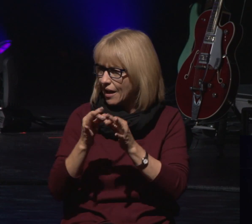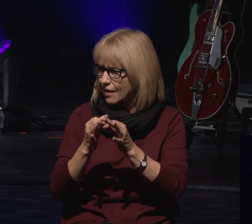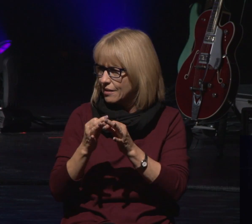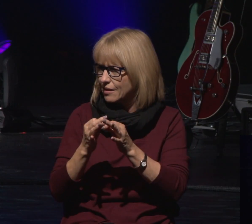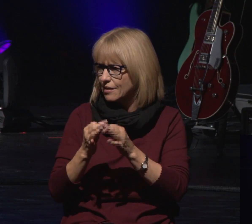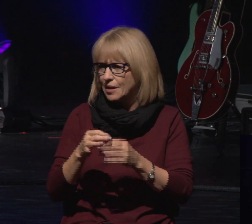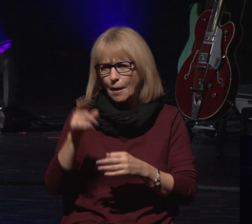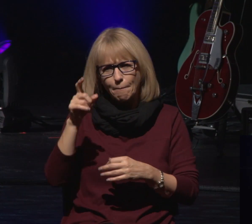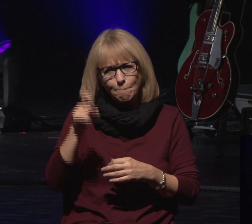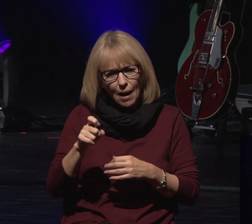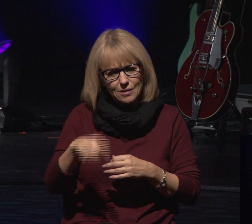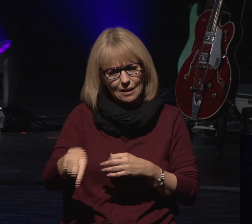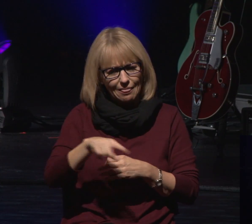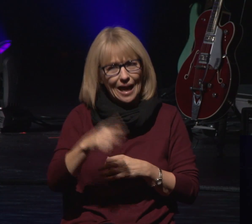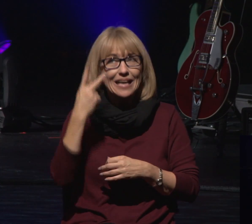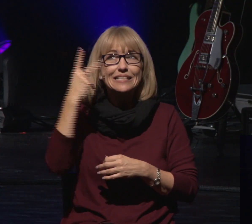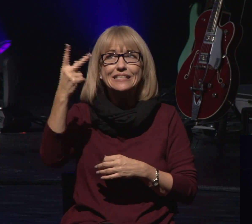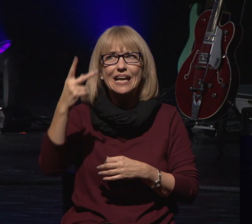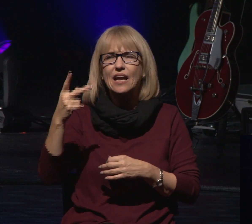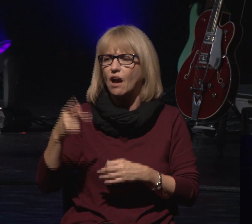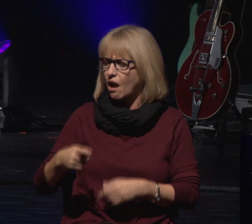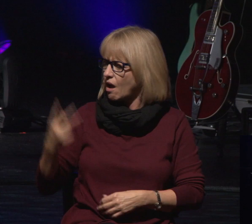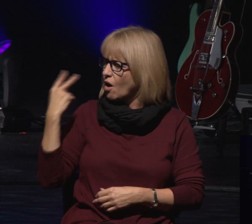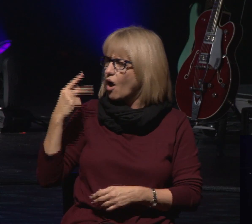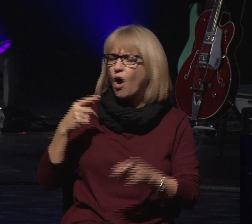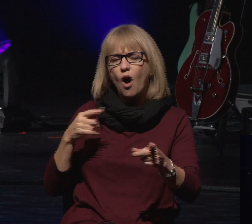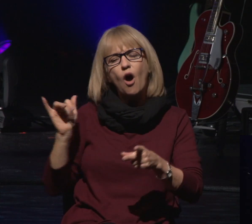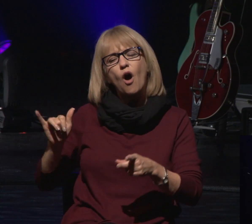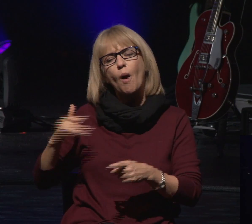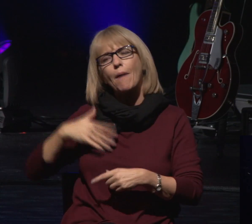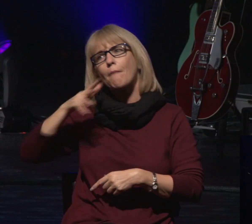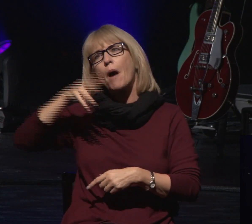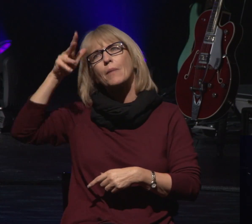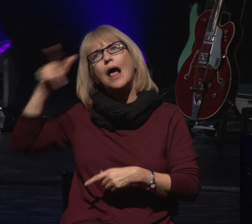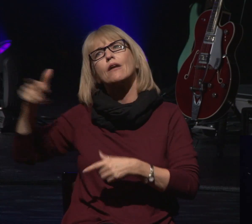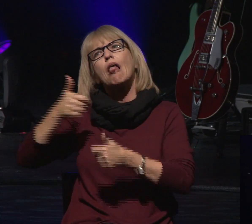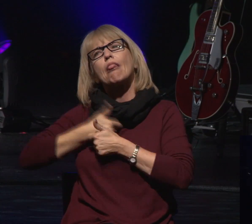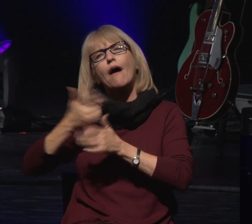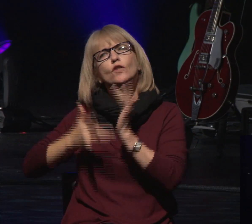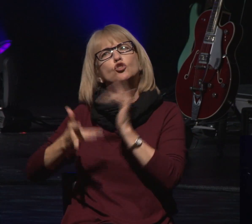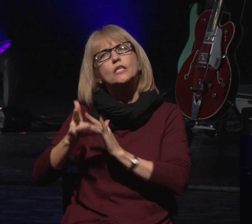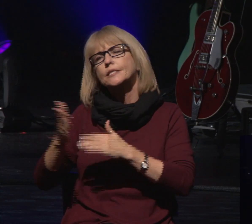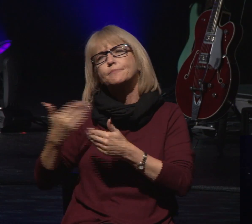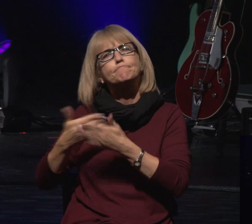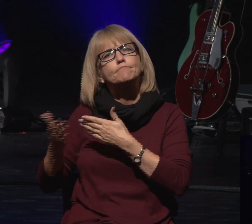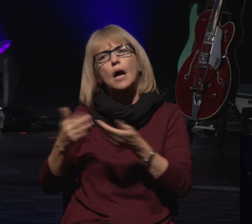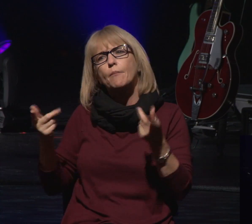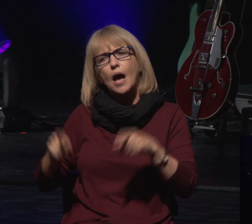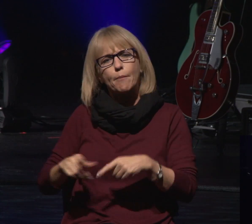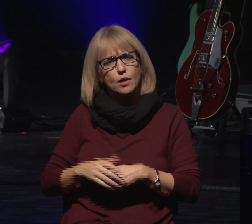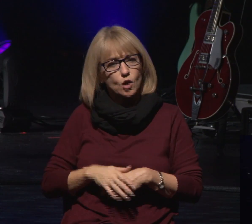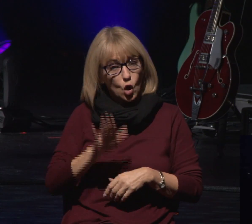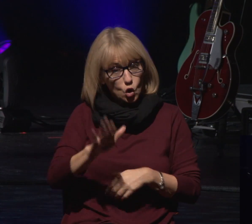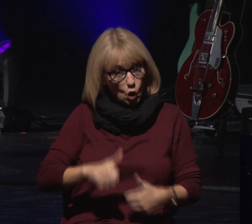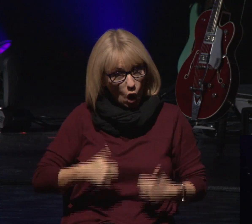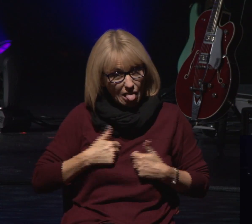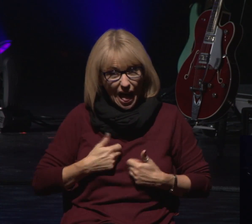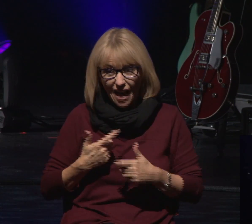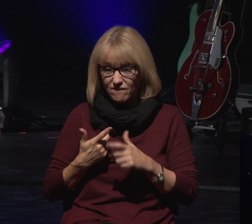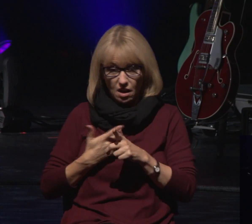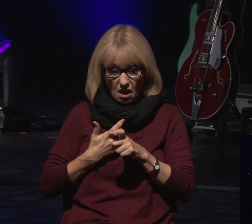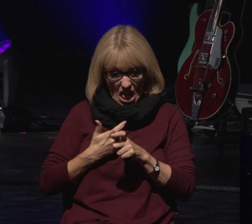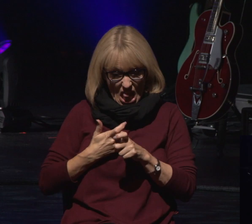loves Jesus no matter what. One thing about life, it's a sprint. It's not it's not just a sprint. It's not something you run real quick and hard. It's